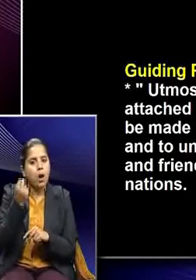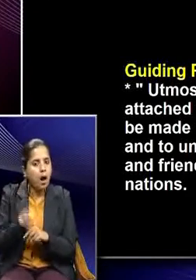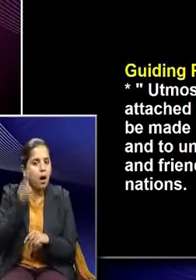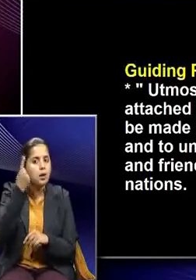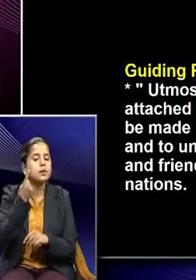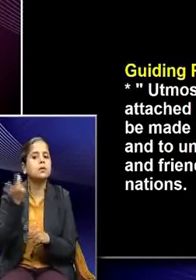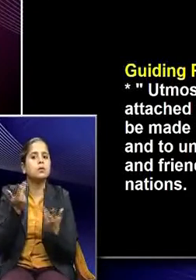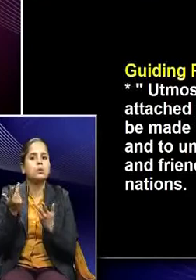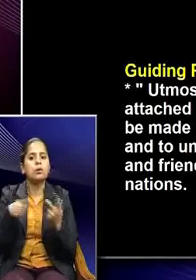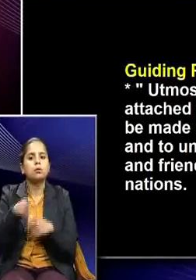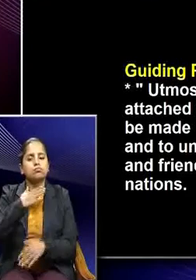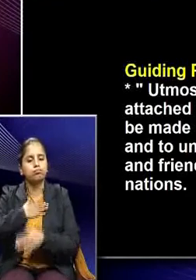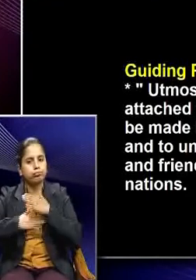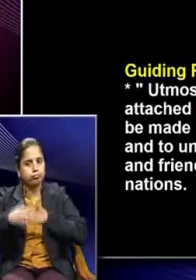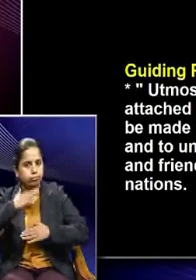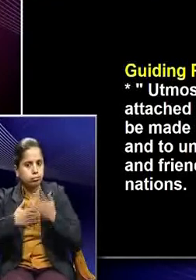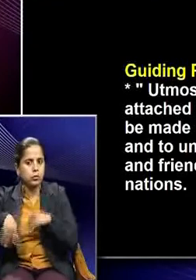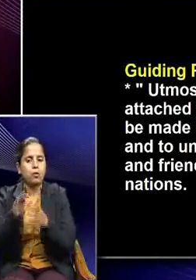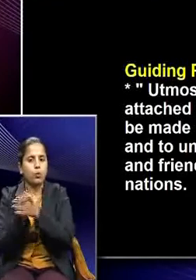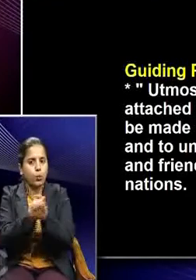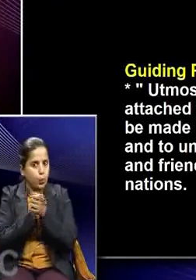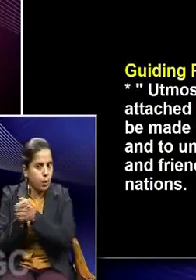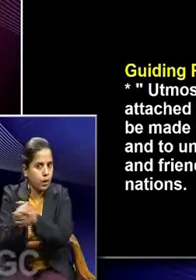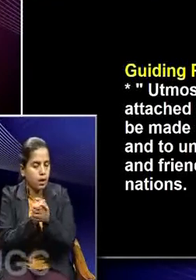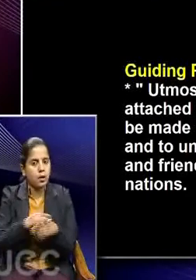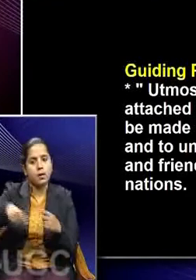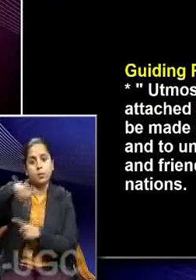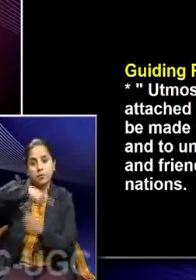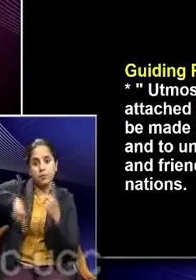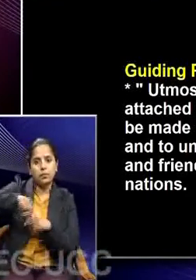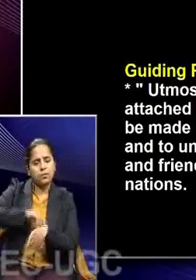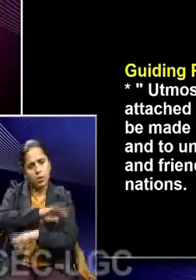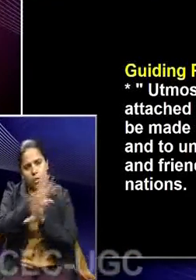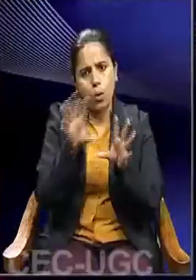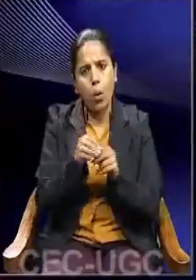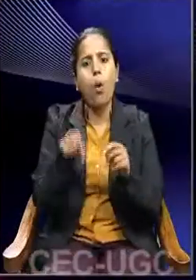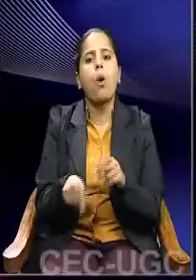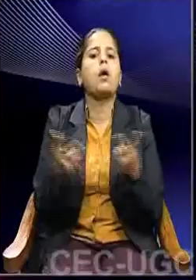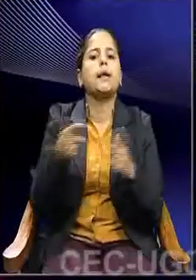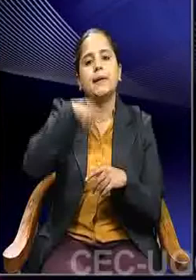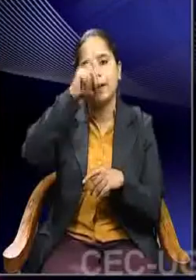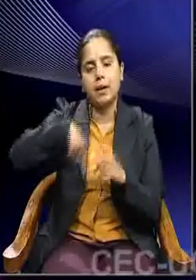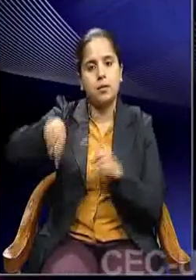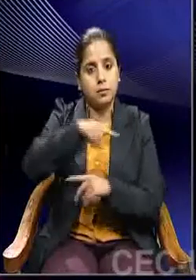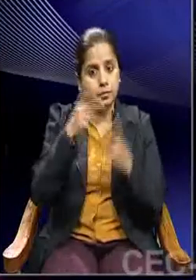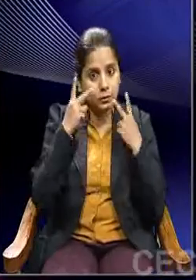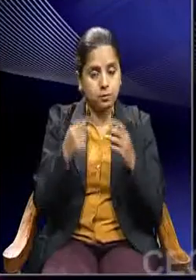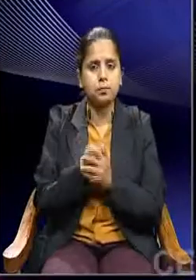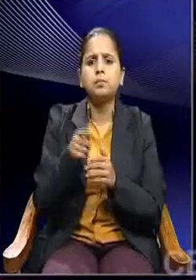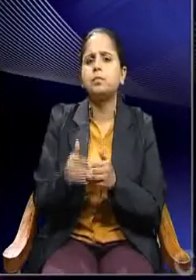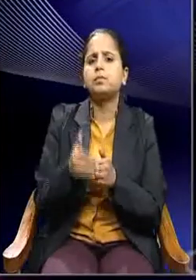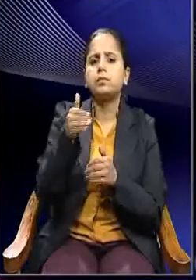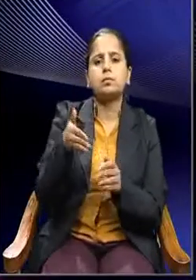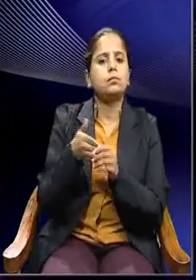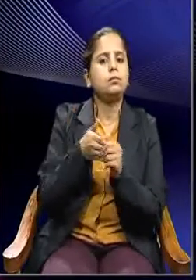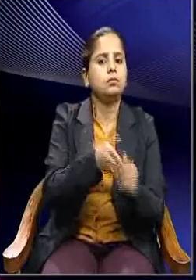understanding, tolerance, friendship amongst all nations. Further, the guiding